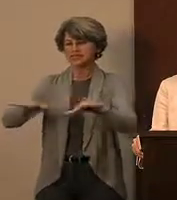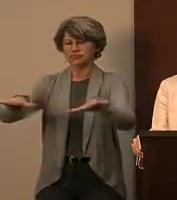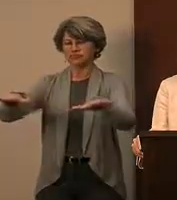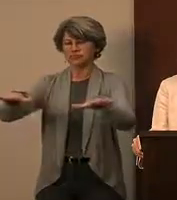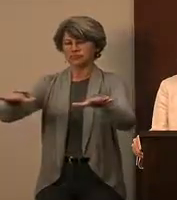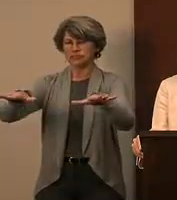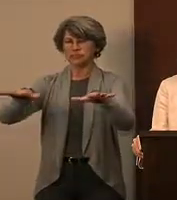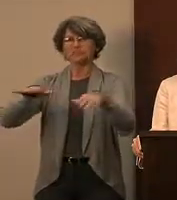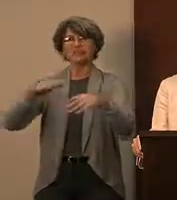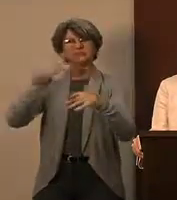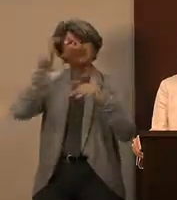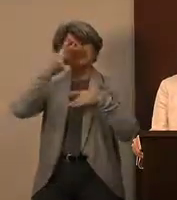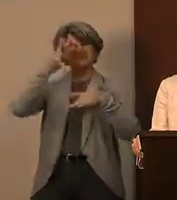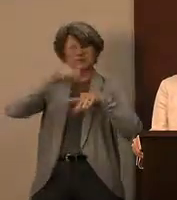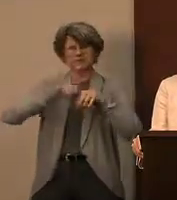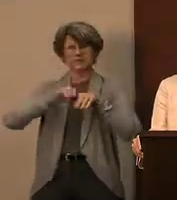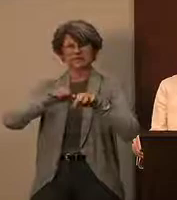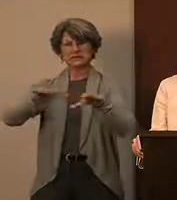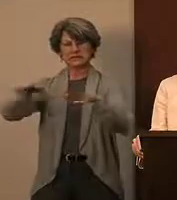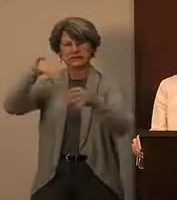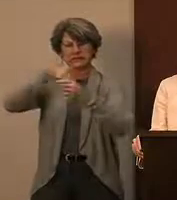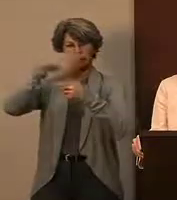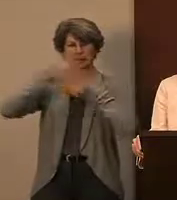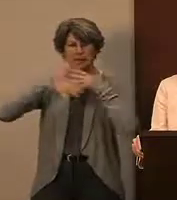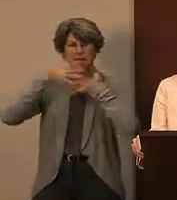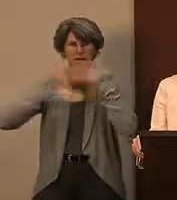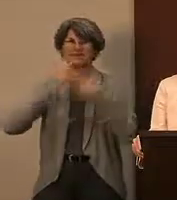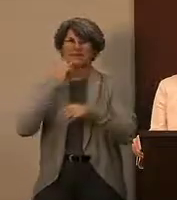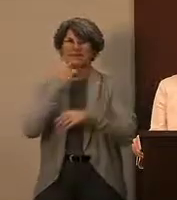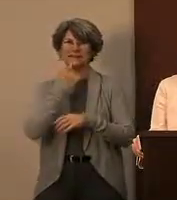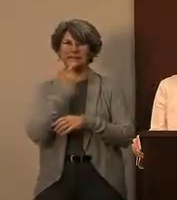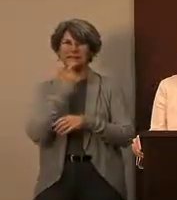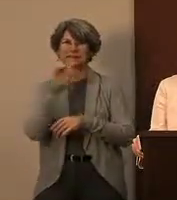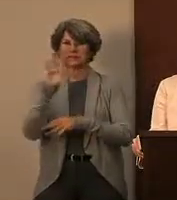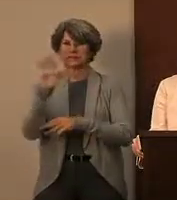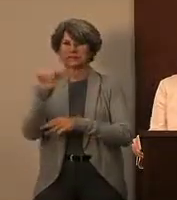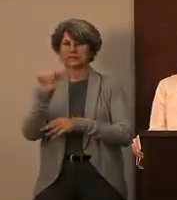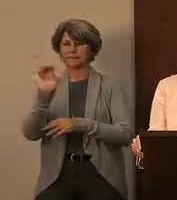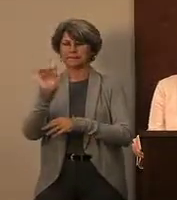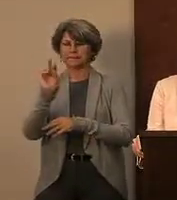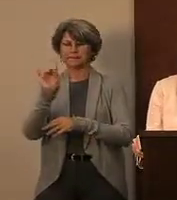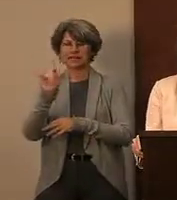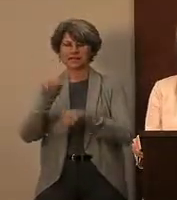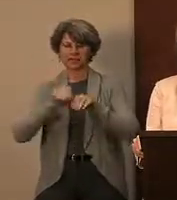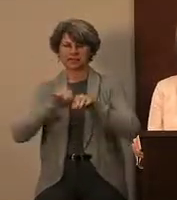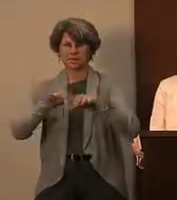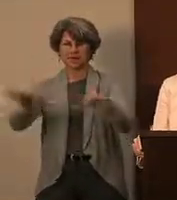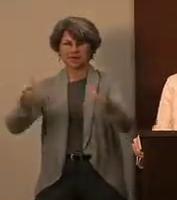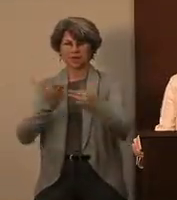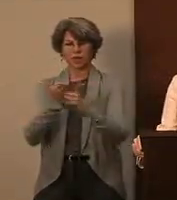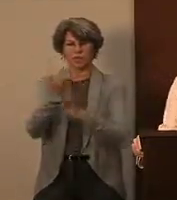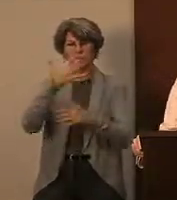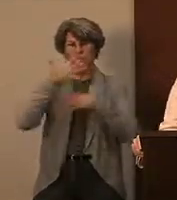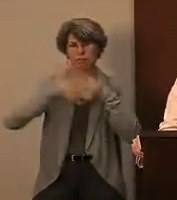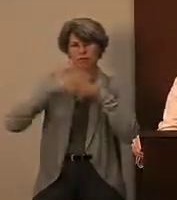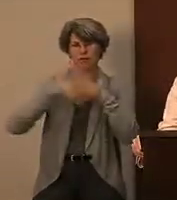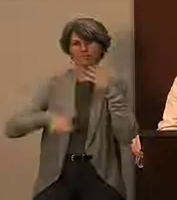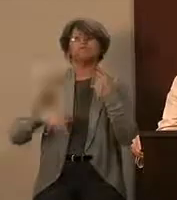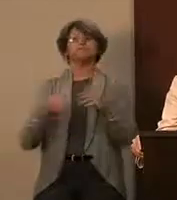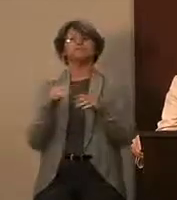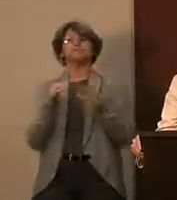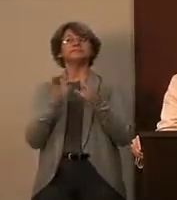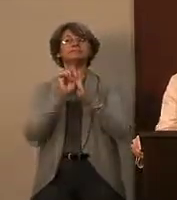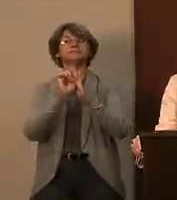these are pathogens or serious bacteria that can be carried in the bloodstream. For example, you've probably